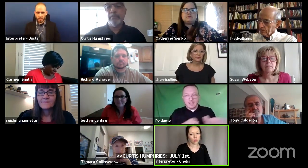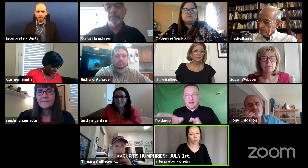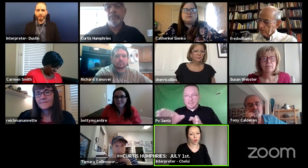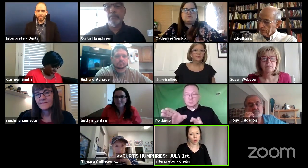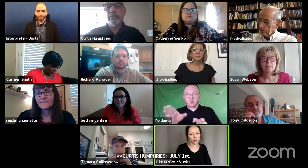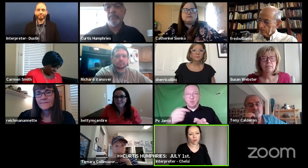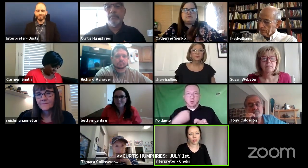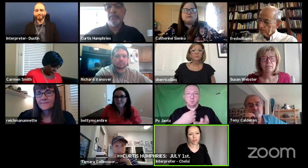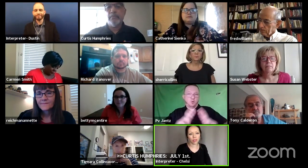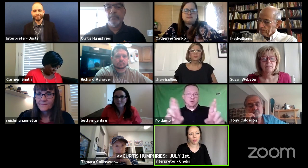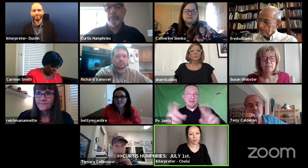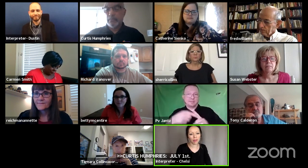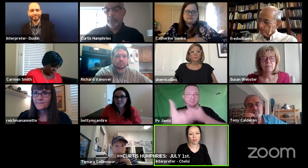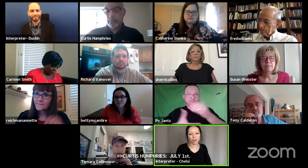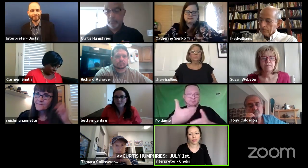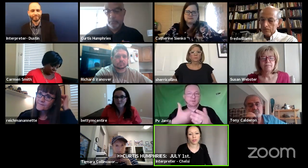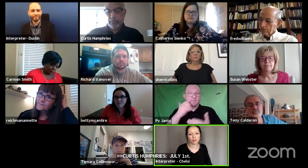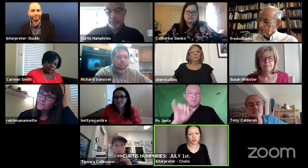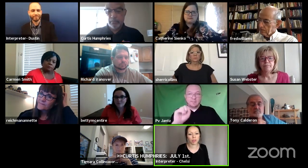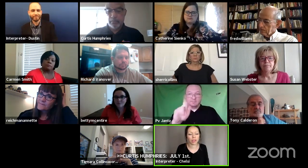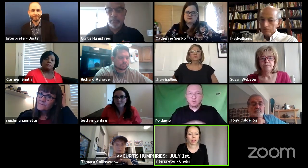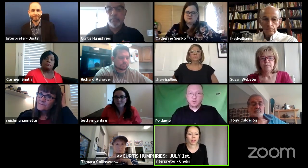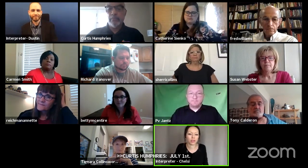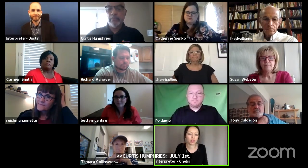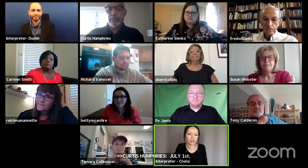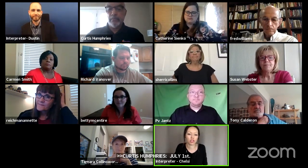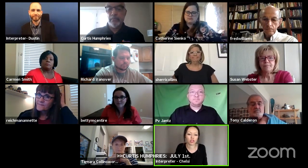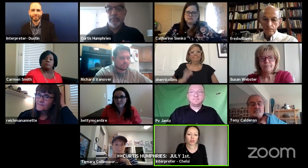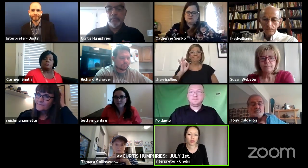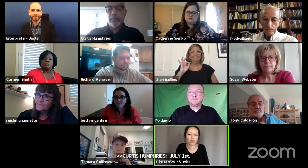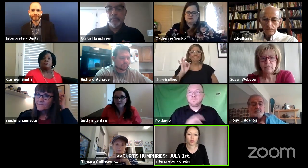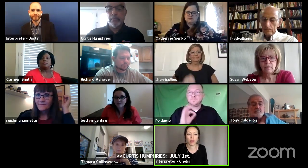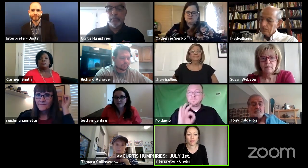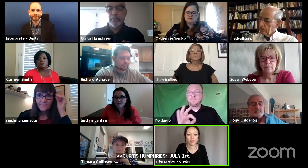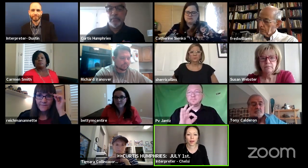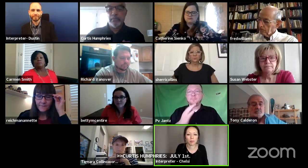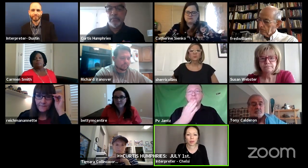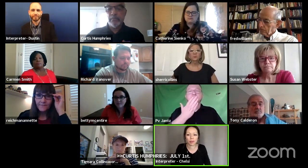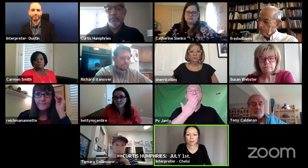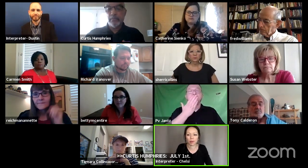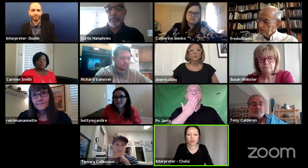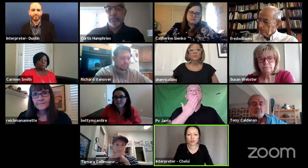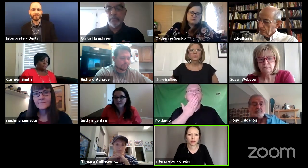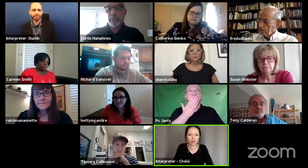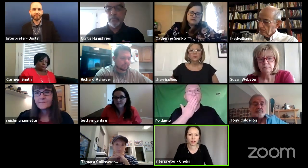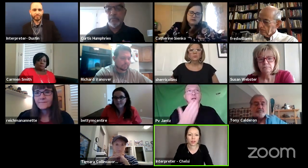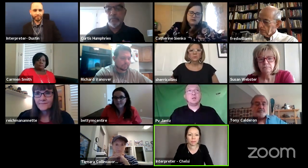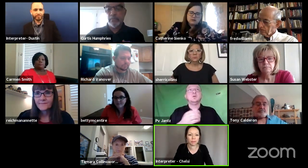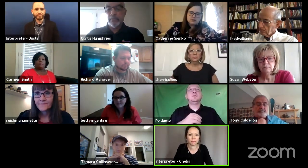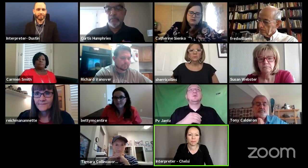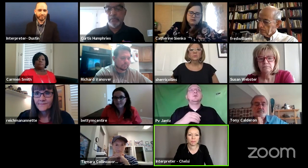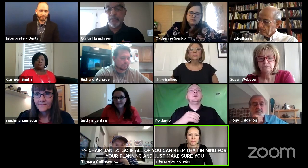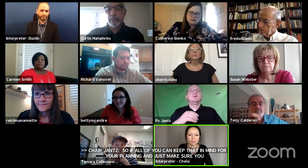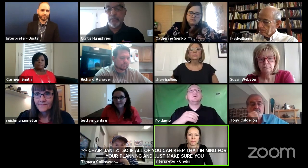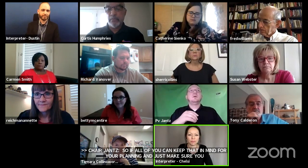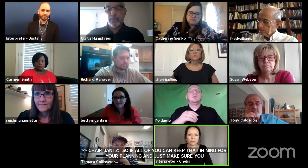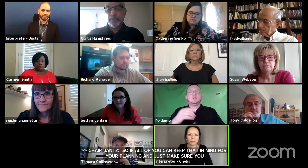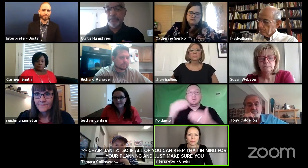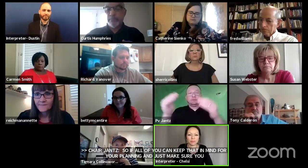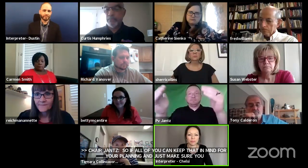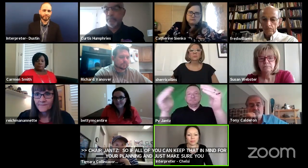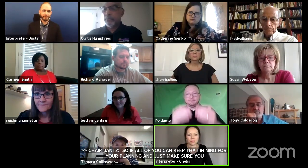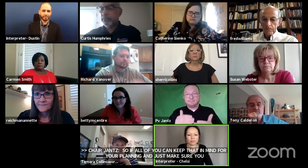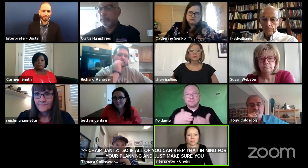So all of you guys can keep that in mind for your planning and just make sure that you have that completed by July 1st.